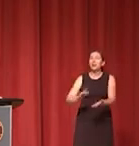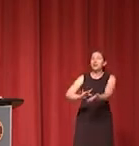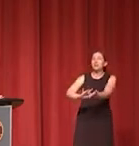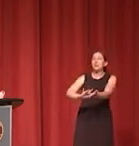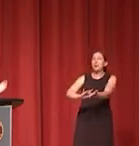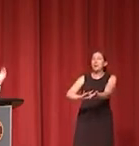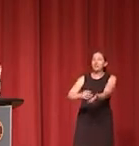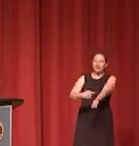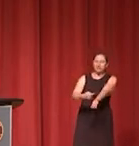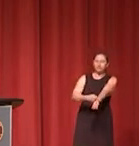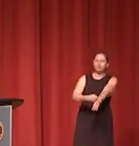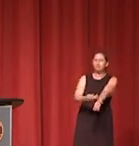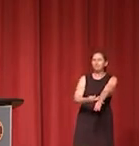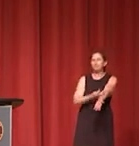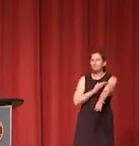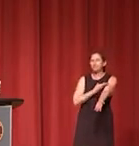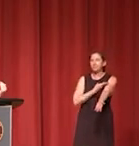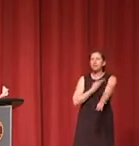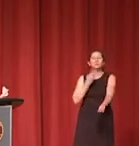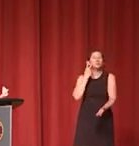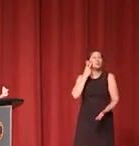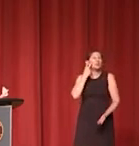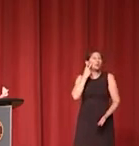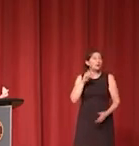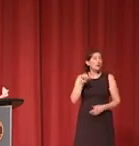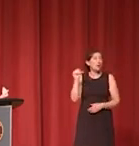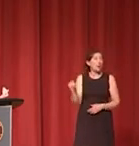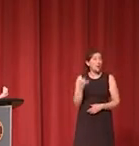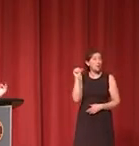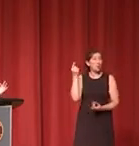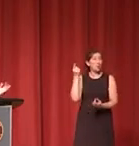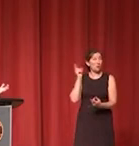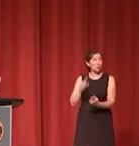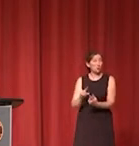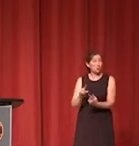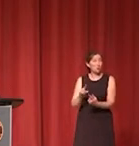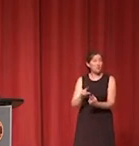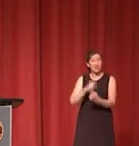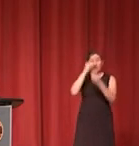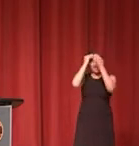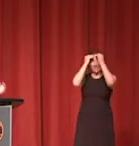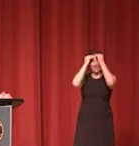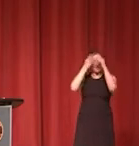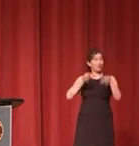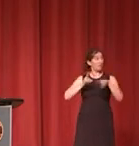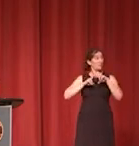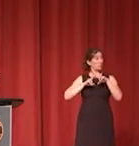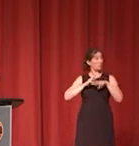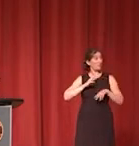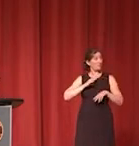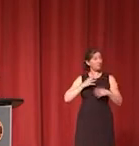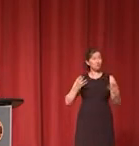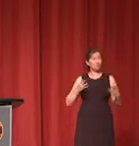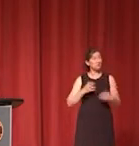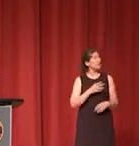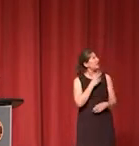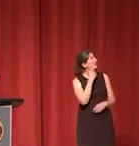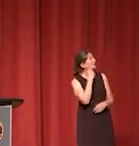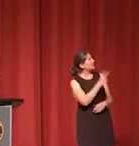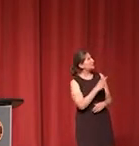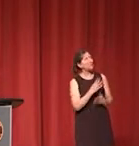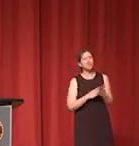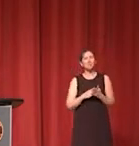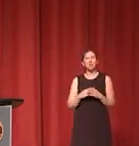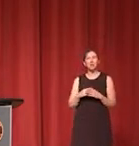it improves, it reduces amyloid and improves thinking abilities. And this one was controversial because, as you can see on the